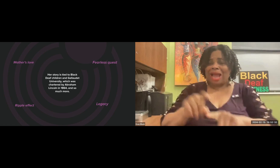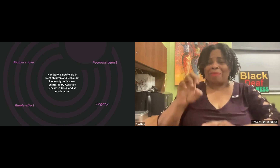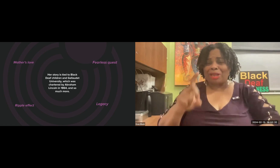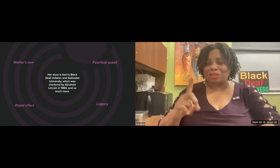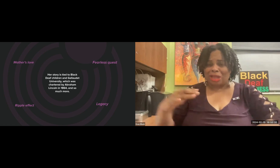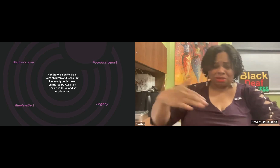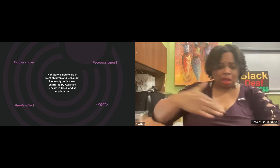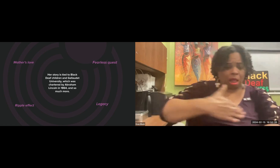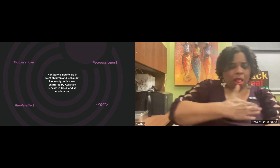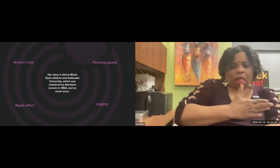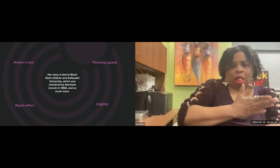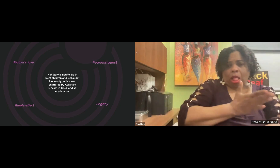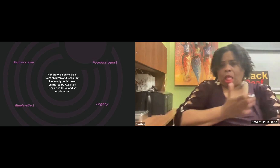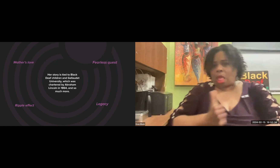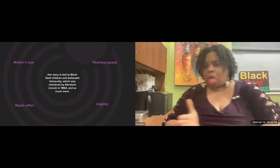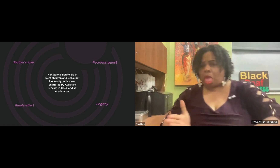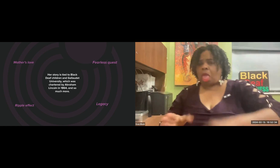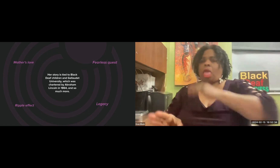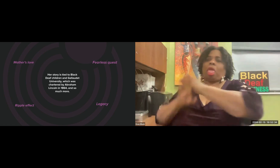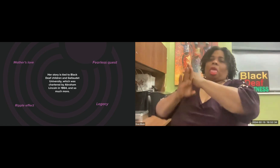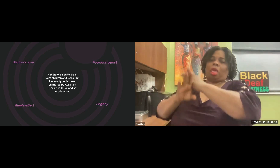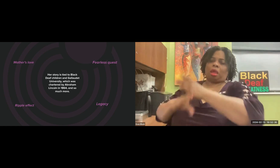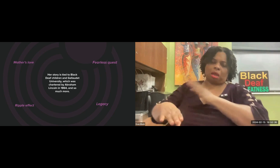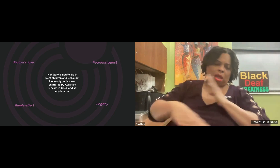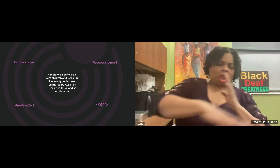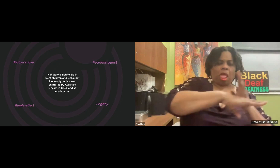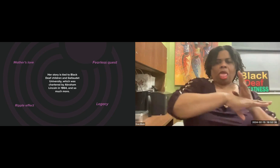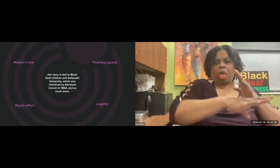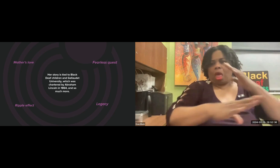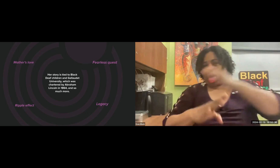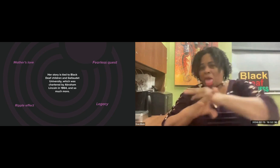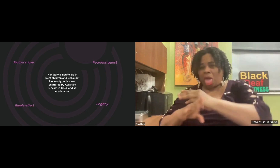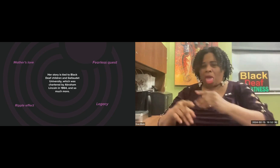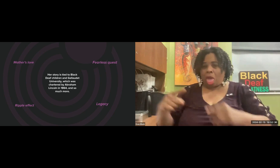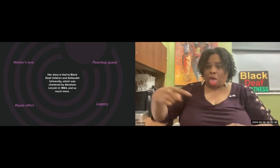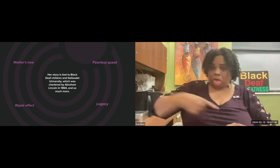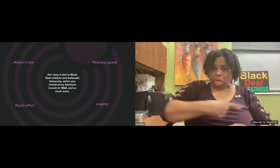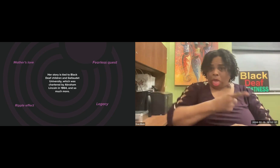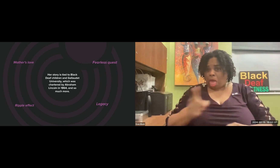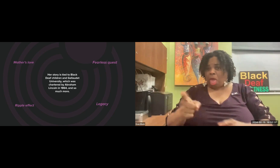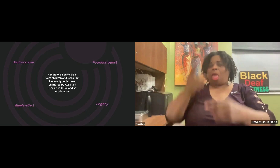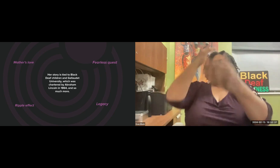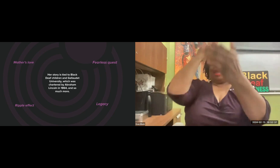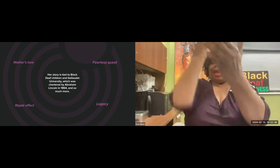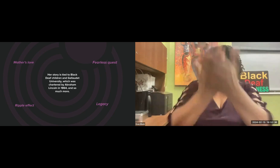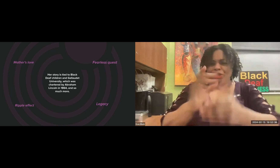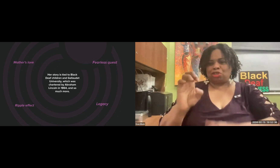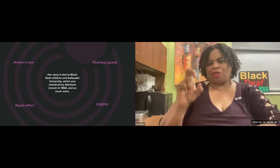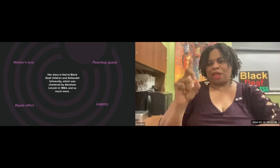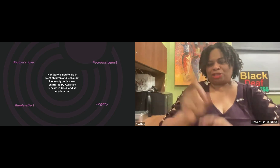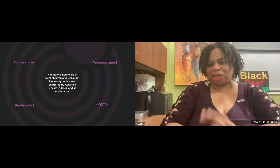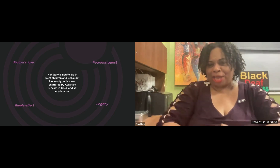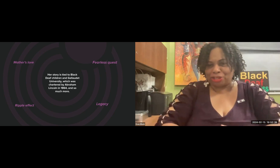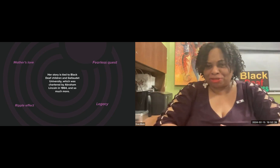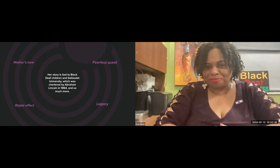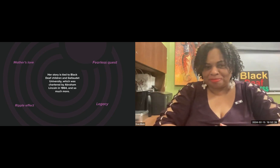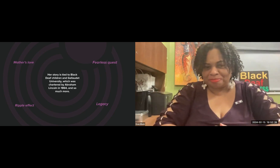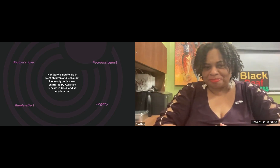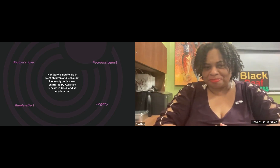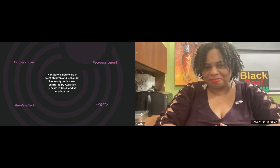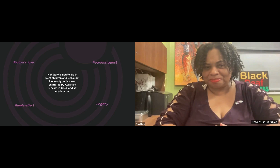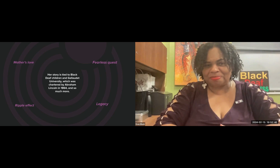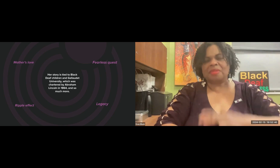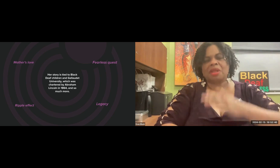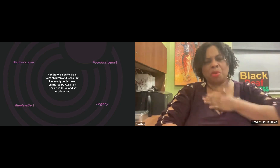for Black students and Black deaf students, their path to educational equity often had many detours, it had